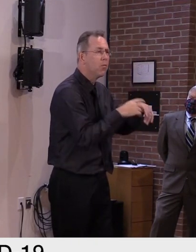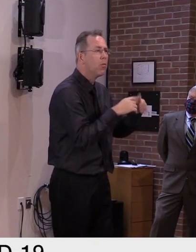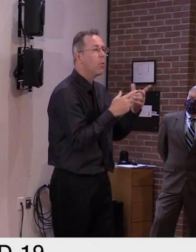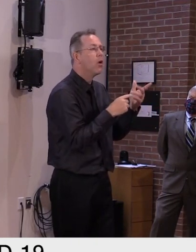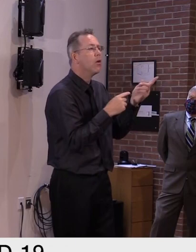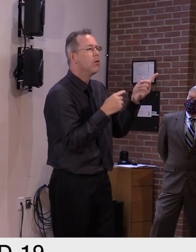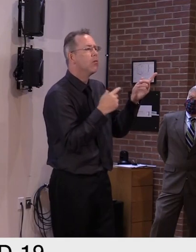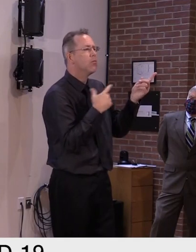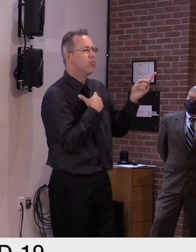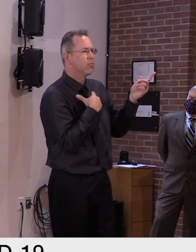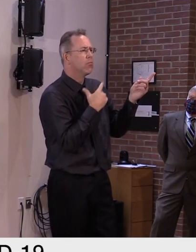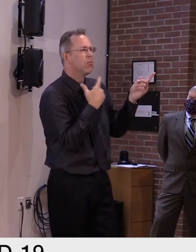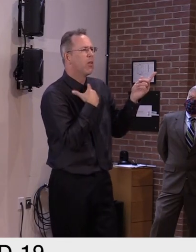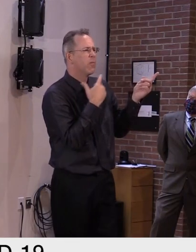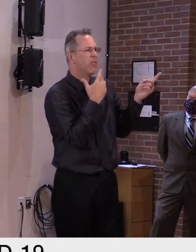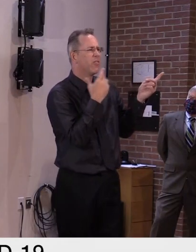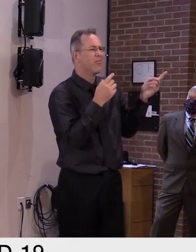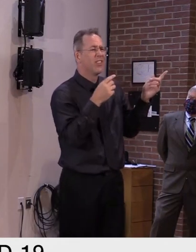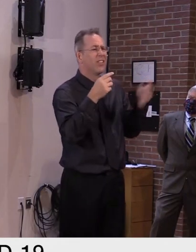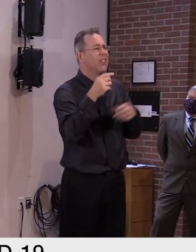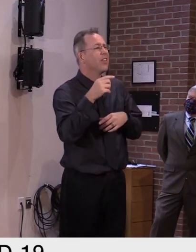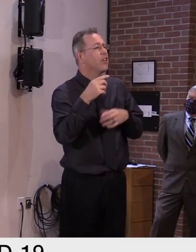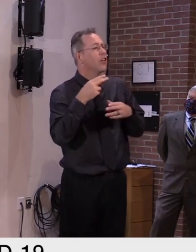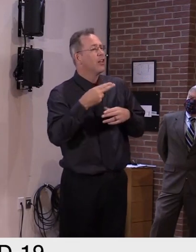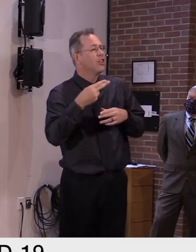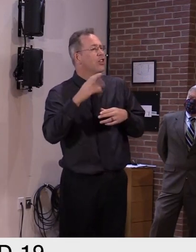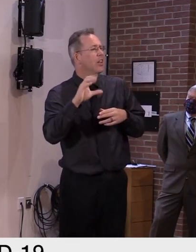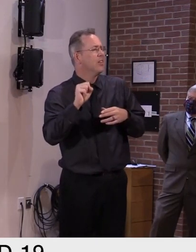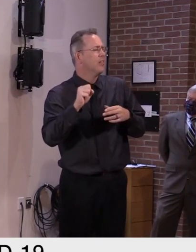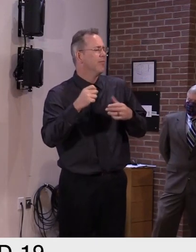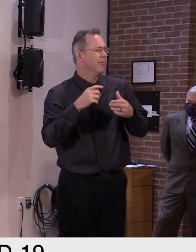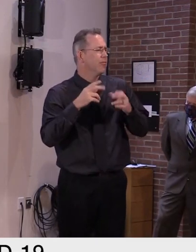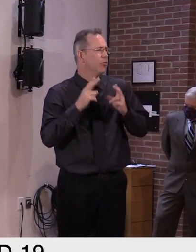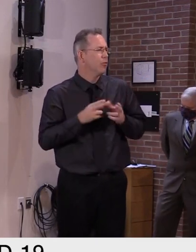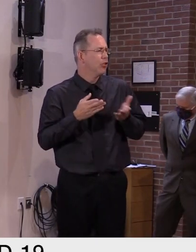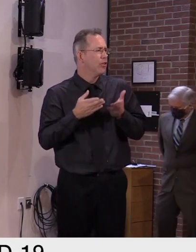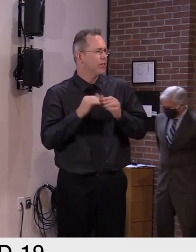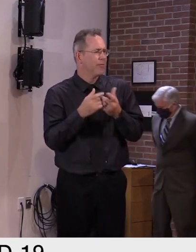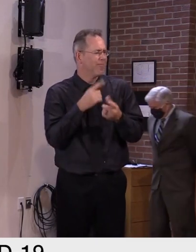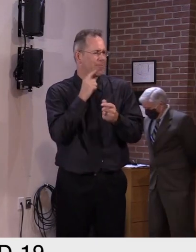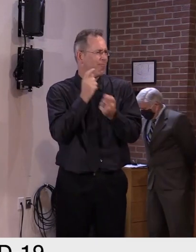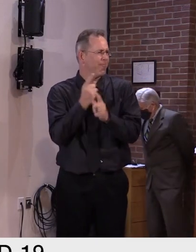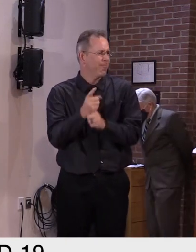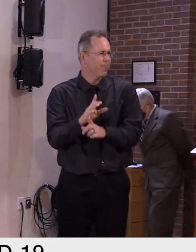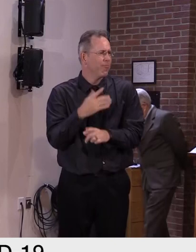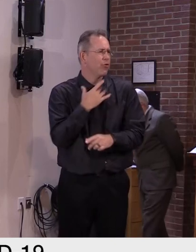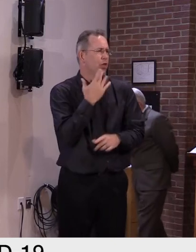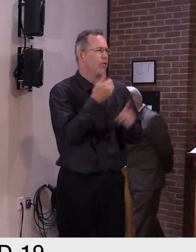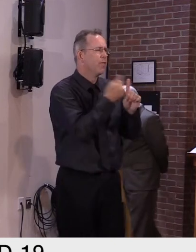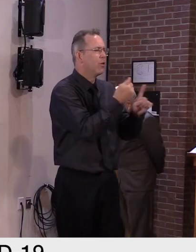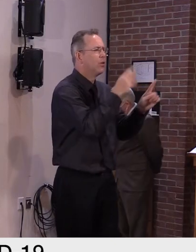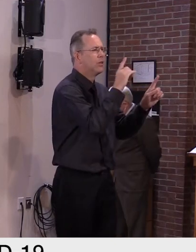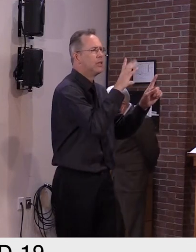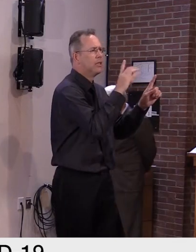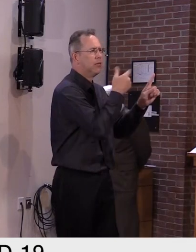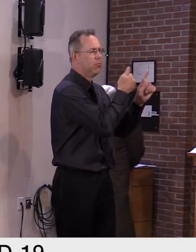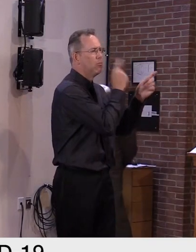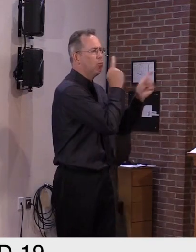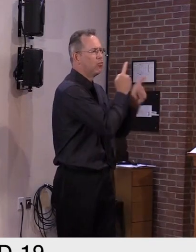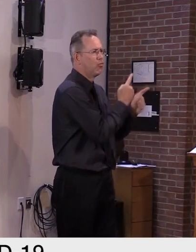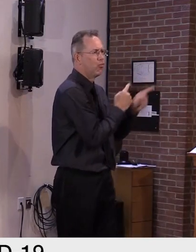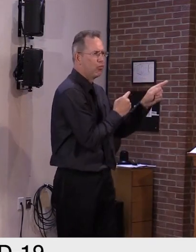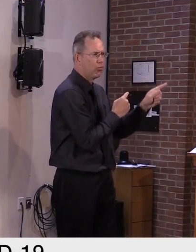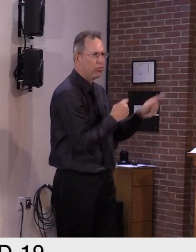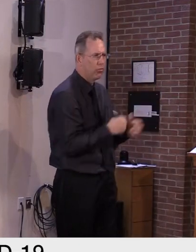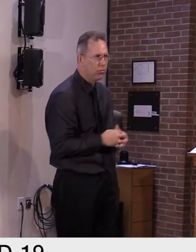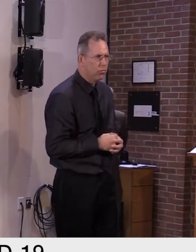Okay, thank you. The second question is for Secretary French. And I'm just wondering, will the AOE have guidance anytime soon for schools on how to